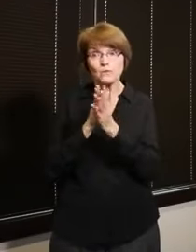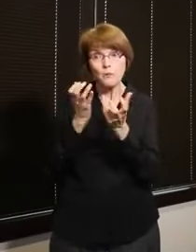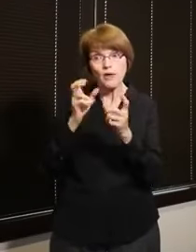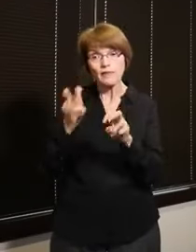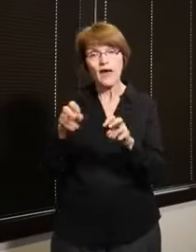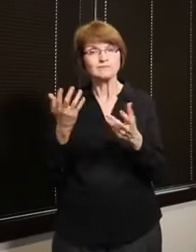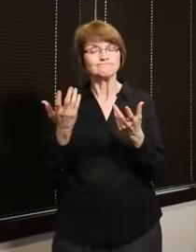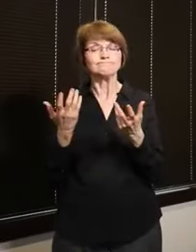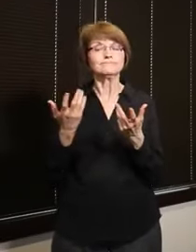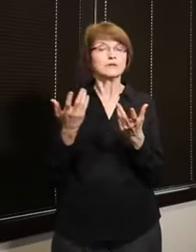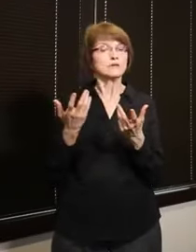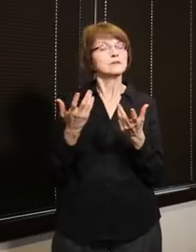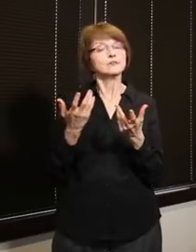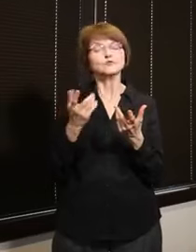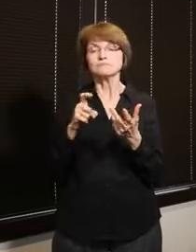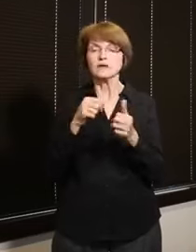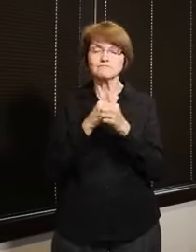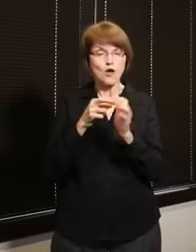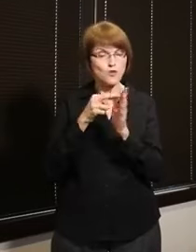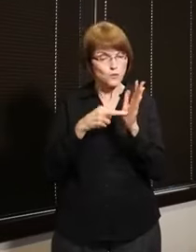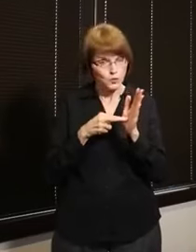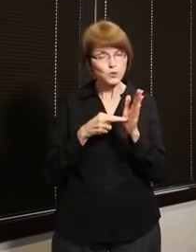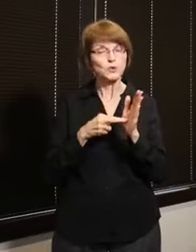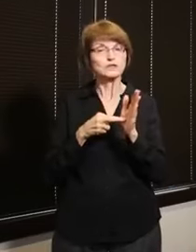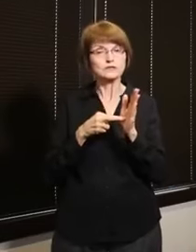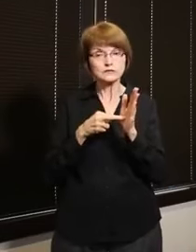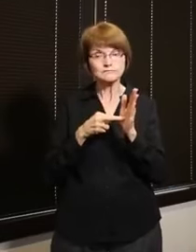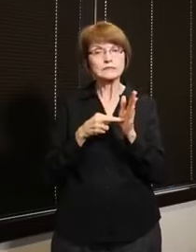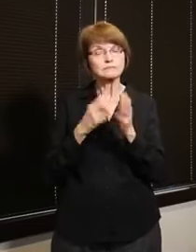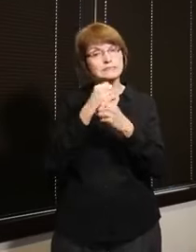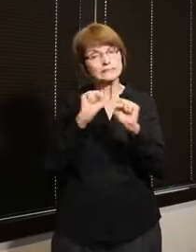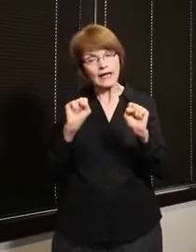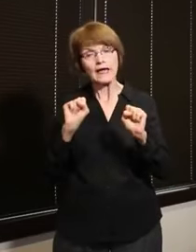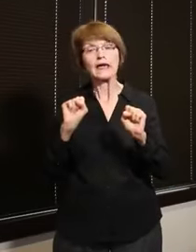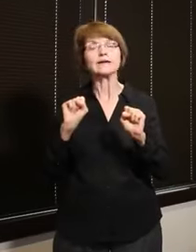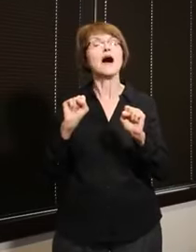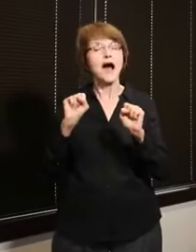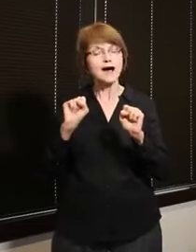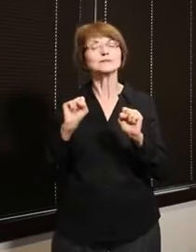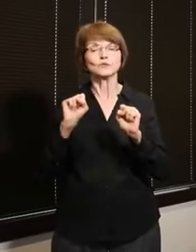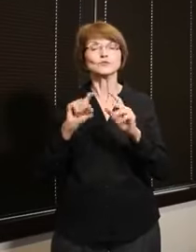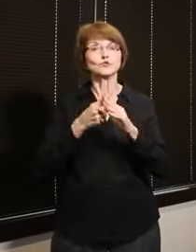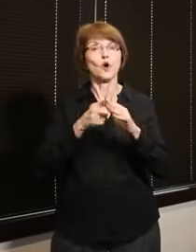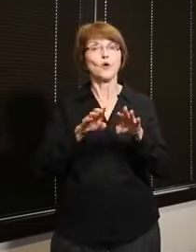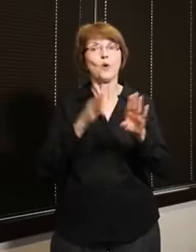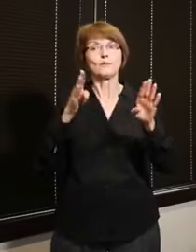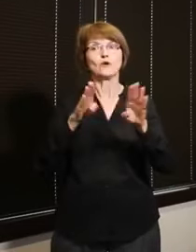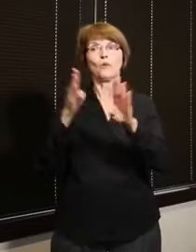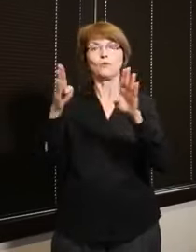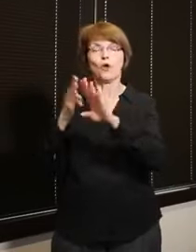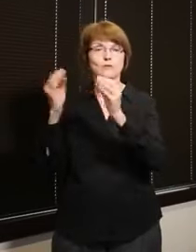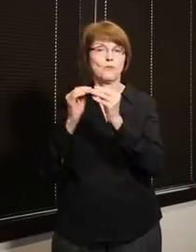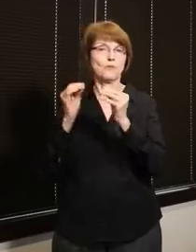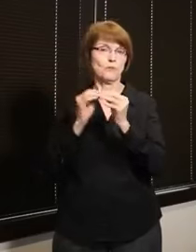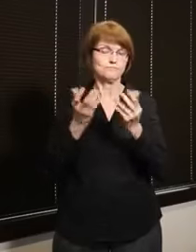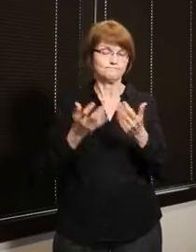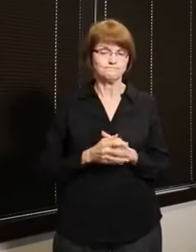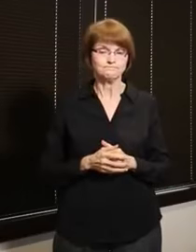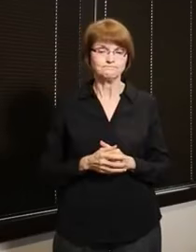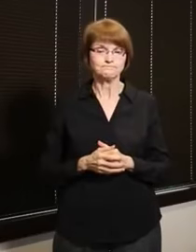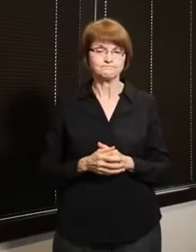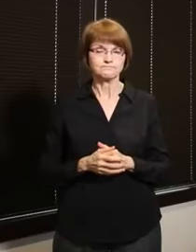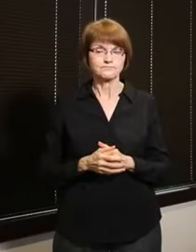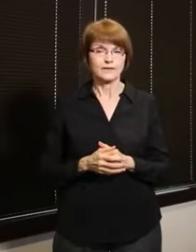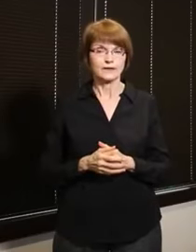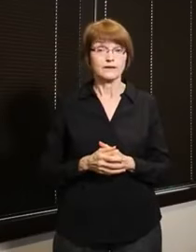that we follow these rules so that we can then we can start opening up society more and more as time goes on.